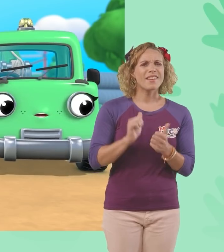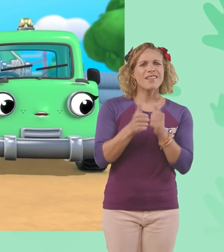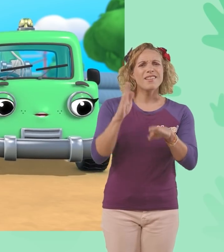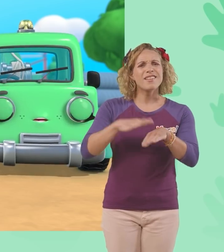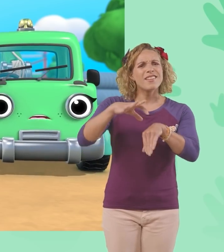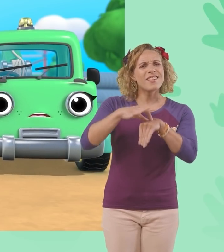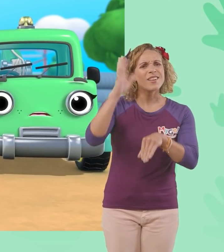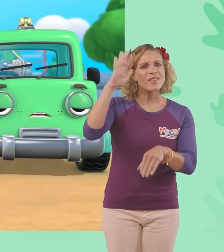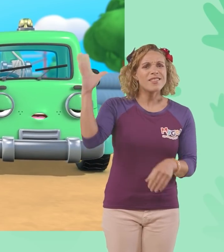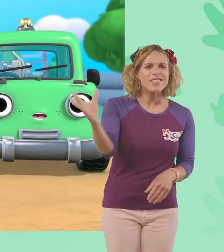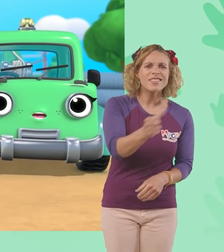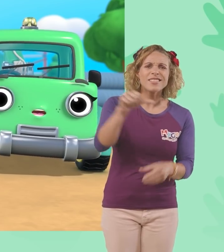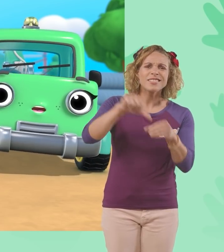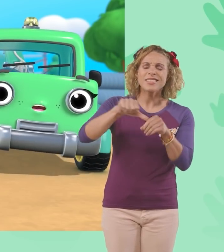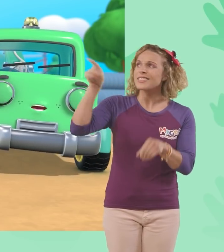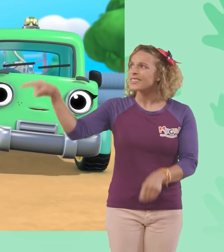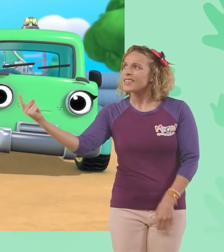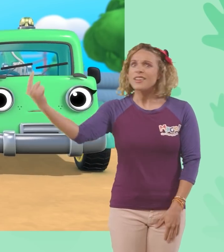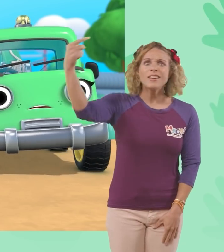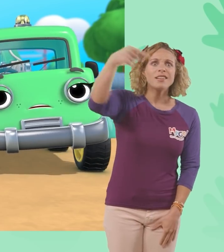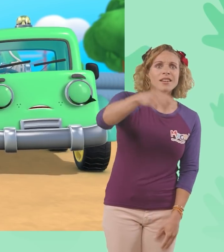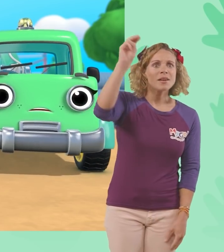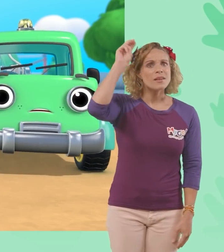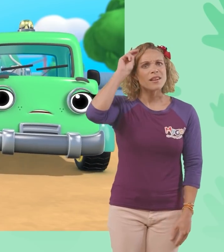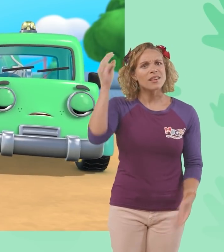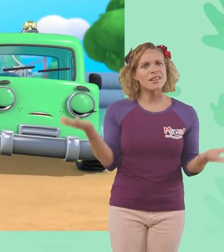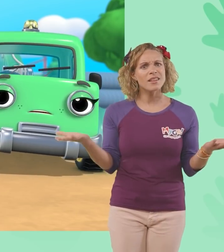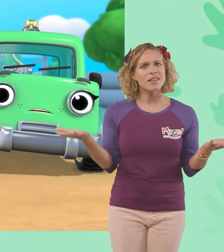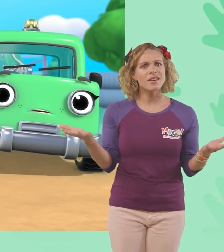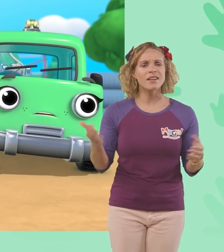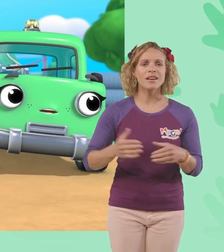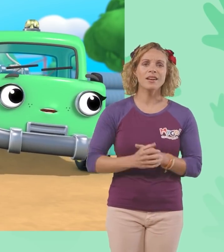Oh, how on earth are we going to get the extra fuel over to Max?